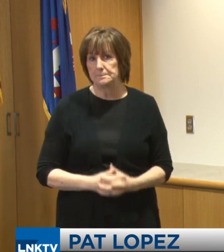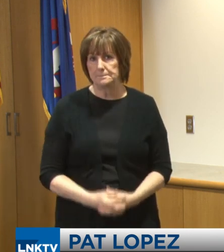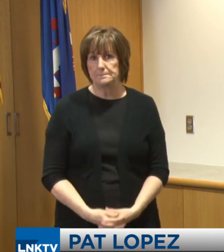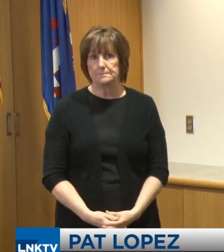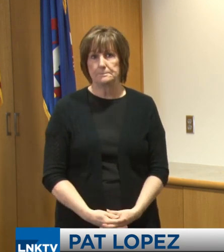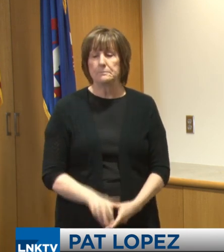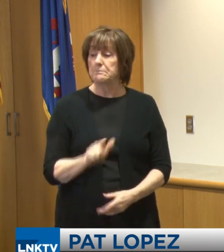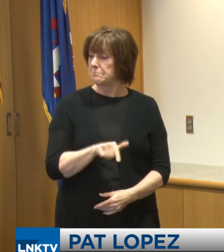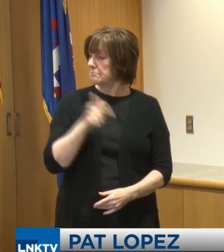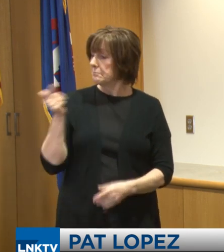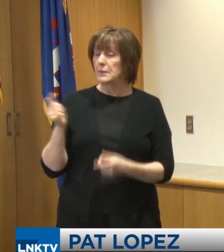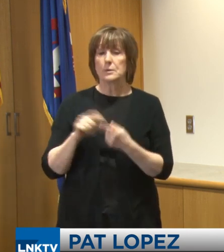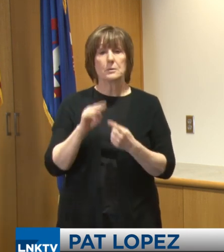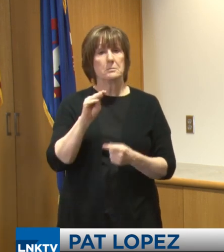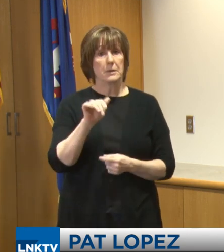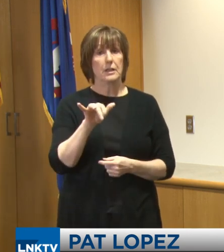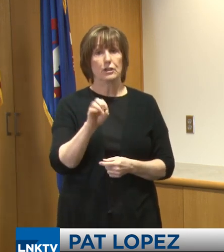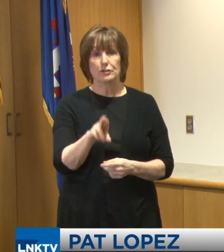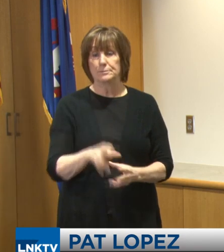I'll turn it back over to the mayor.